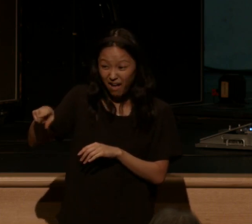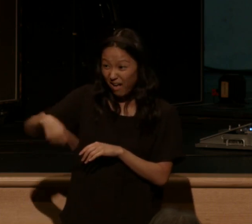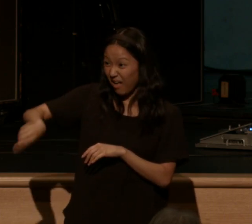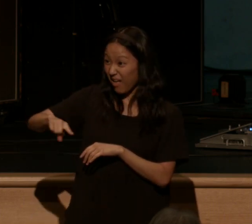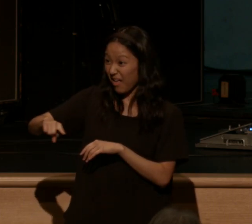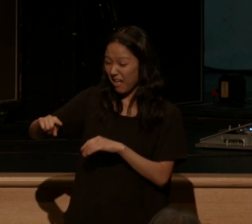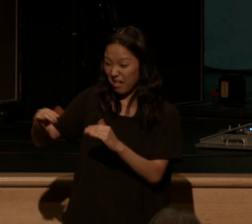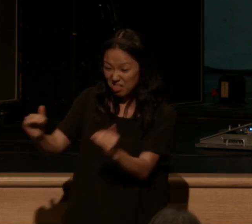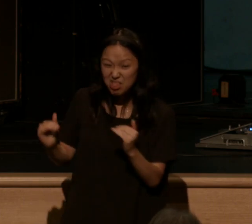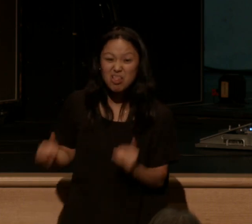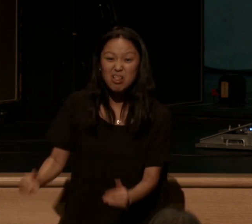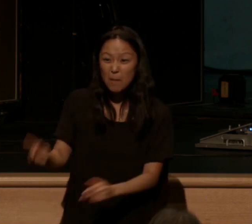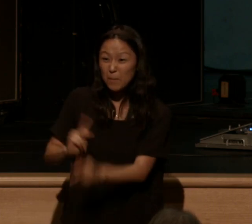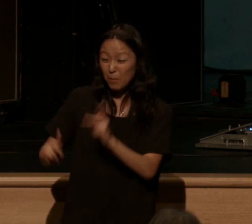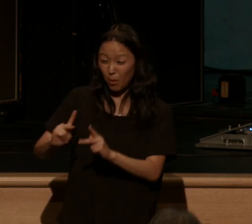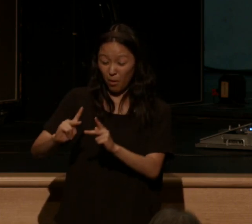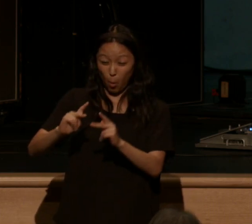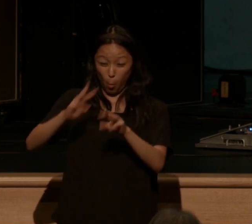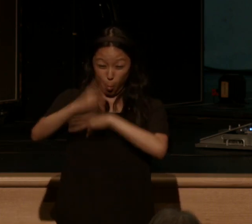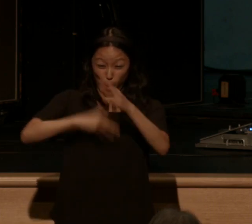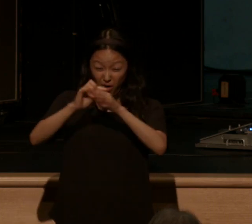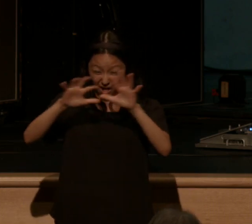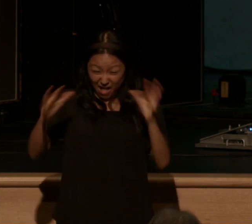half-breeds. The ends of the earth,